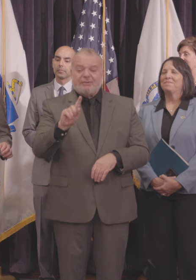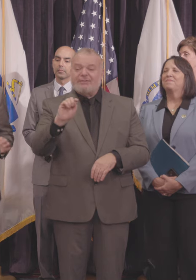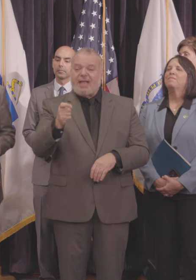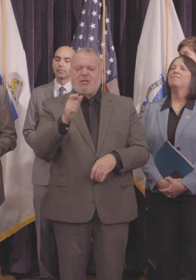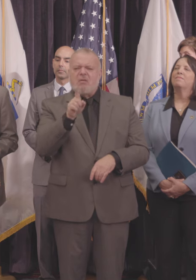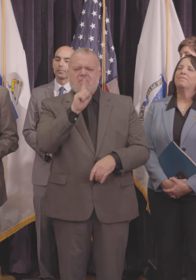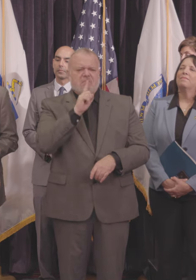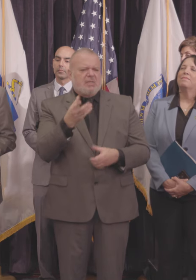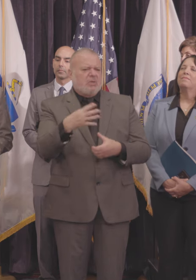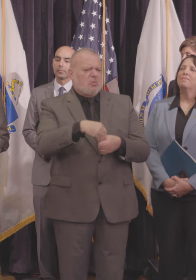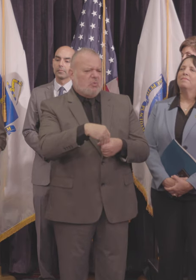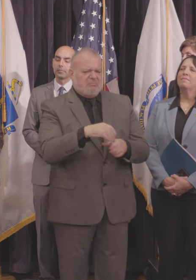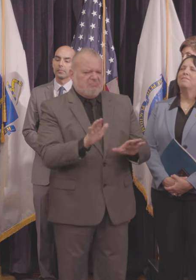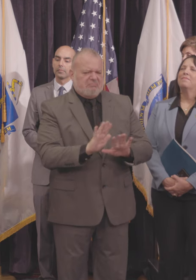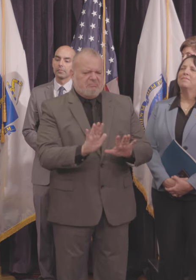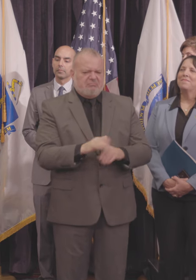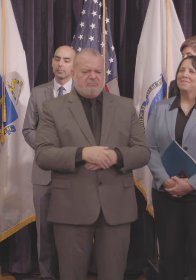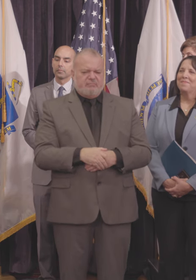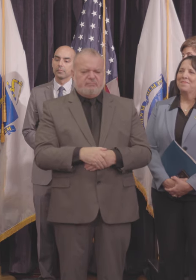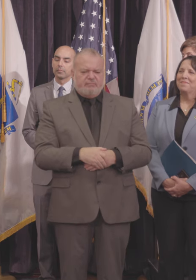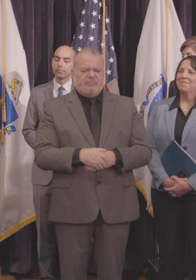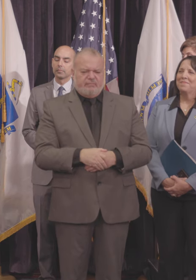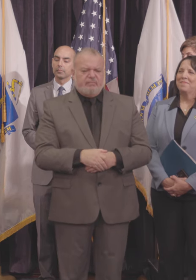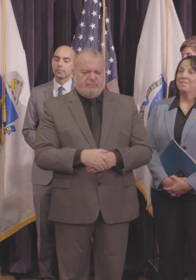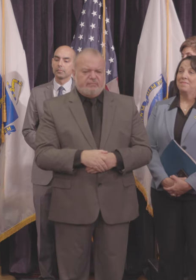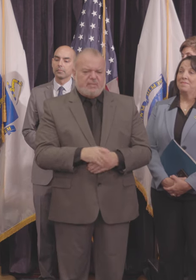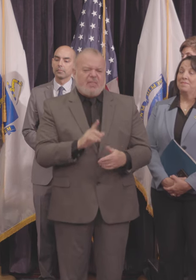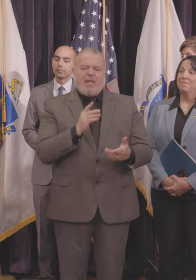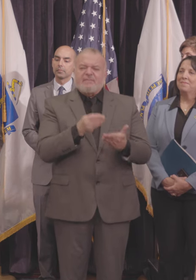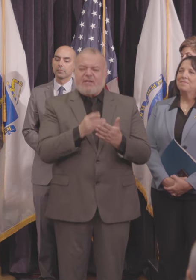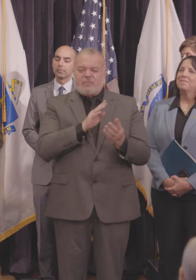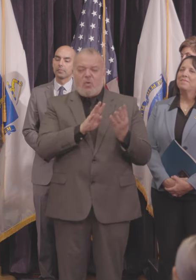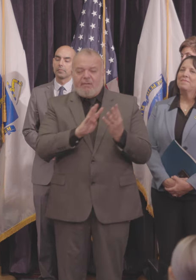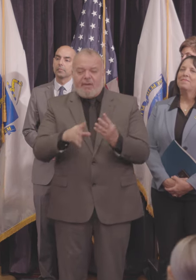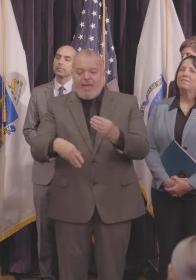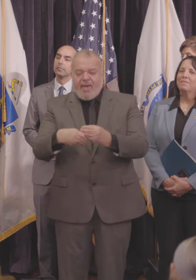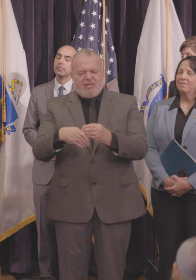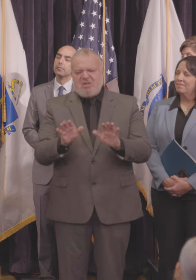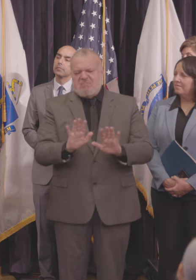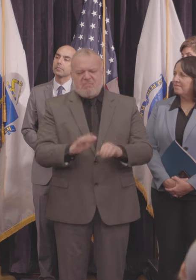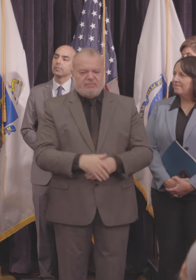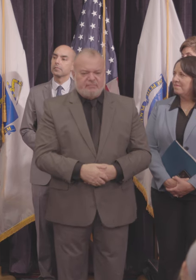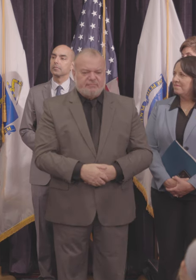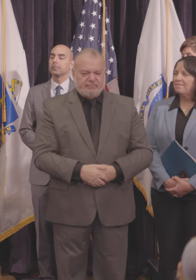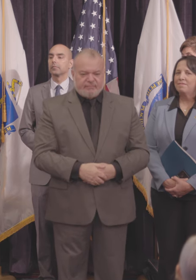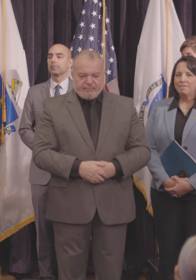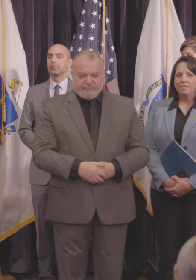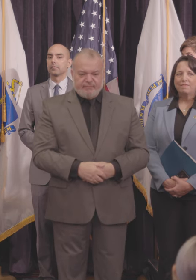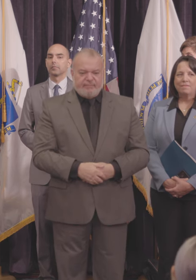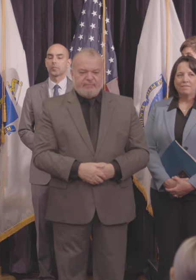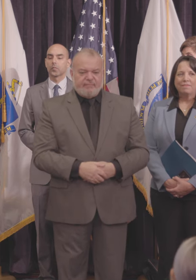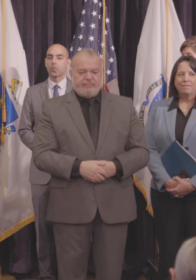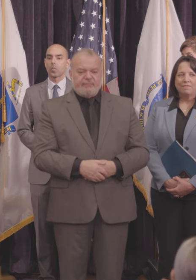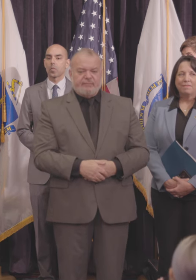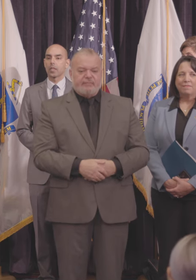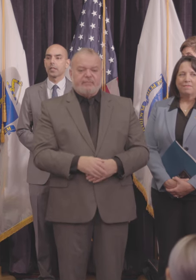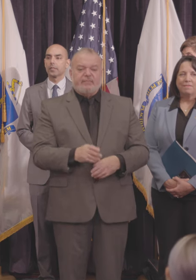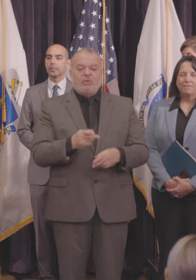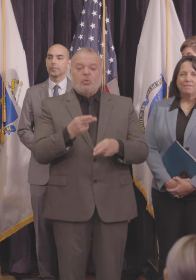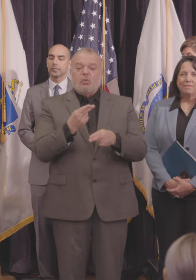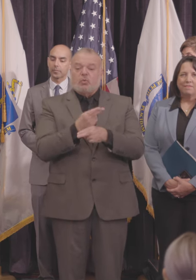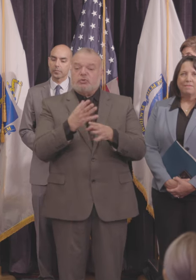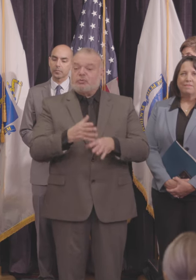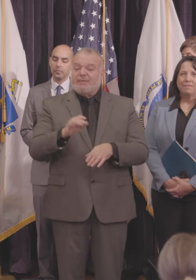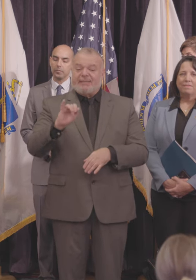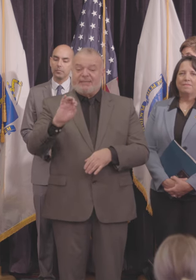sources. This spending growth is below inflation, with the consumer price index currently up 3.5% compared to last year. This